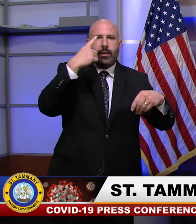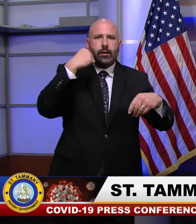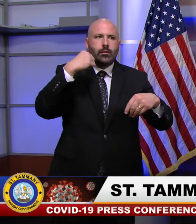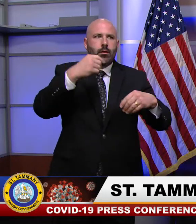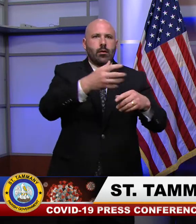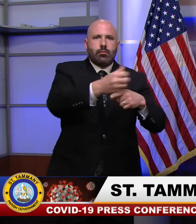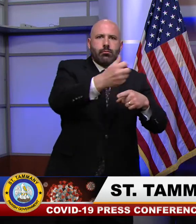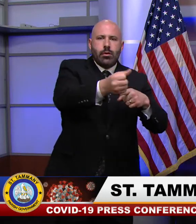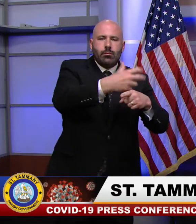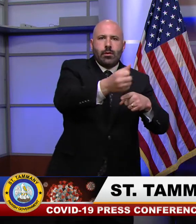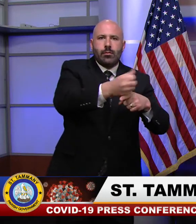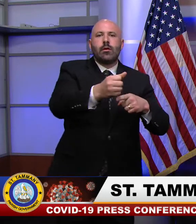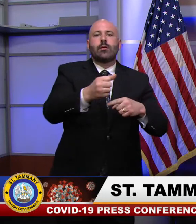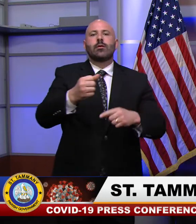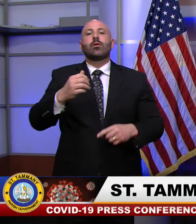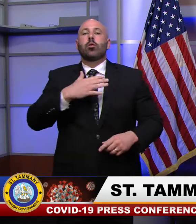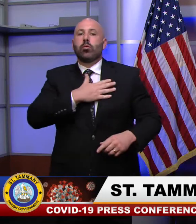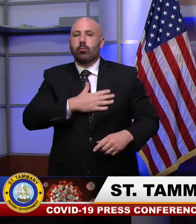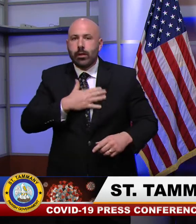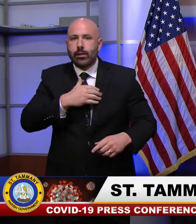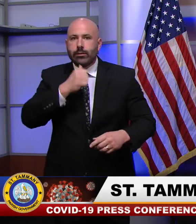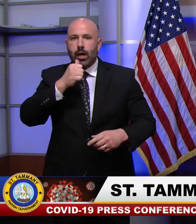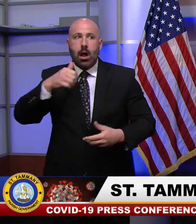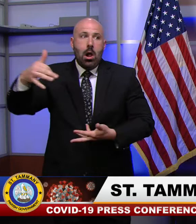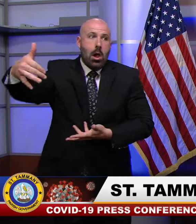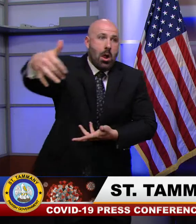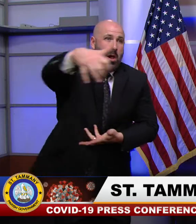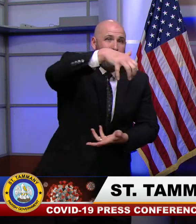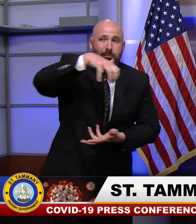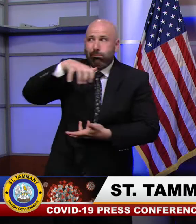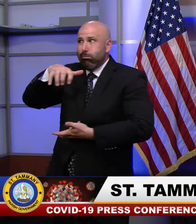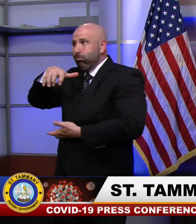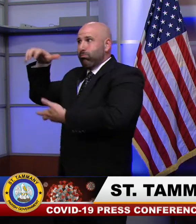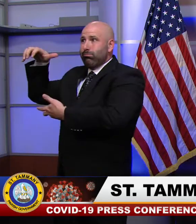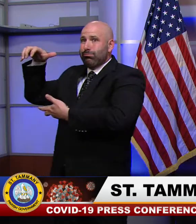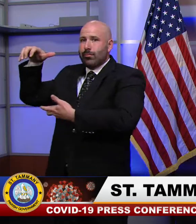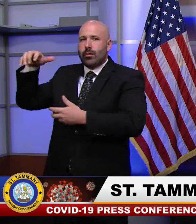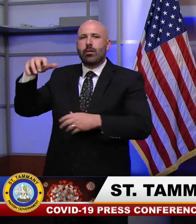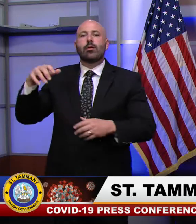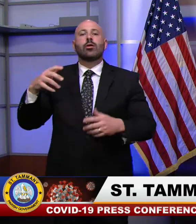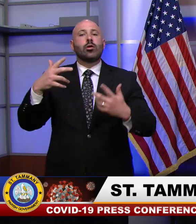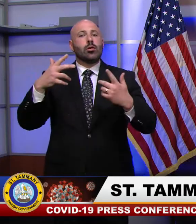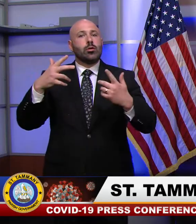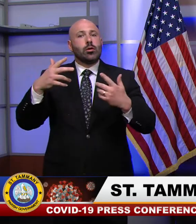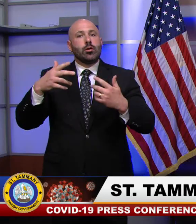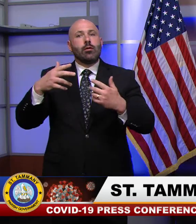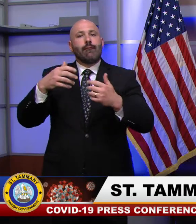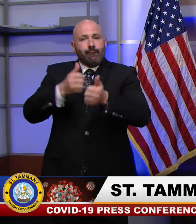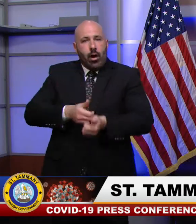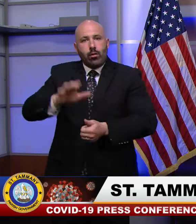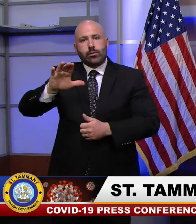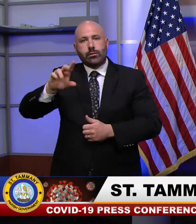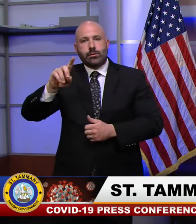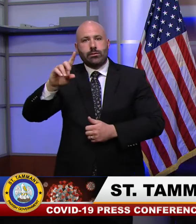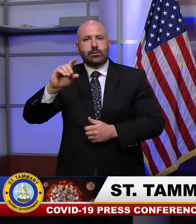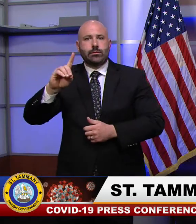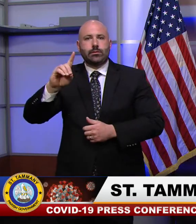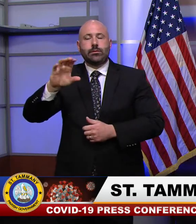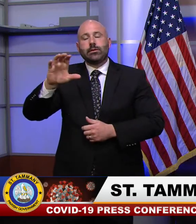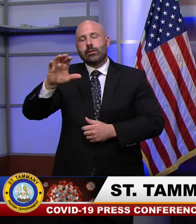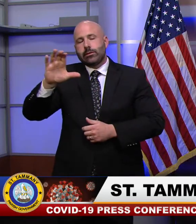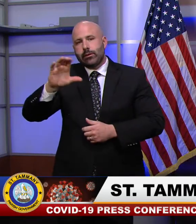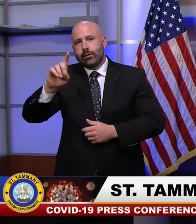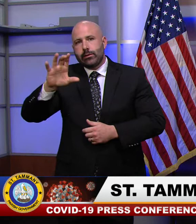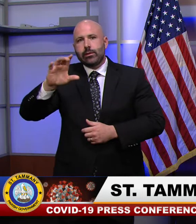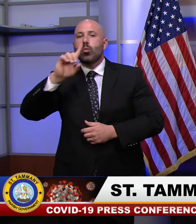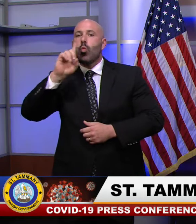CDC guidelines of purchasing 1 week's worth of groceries at a time. This will help our